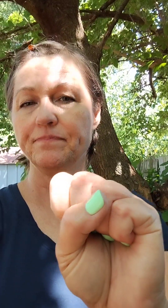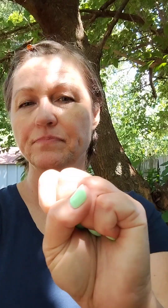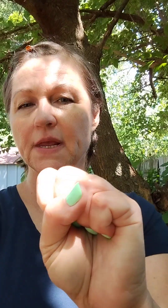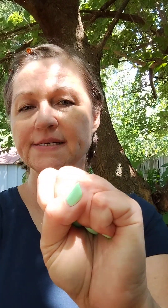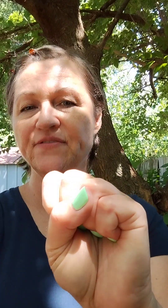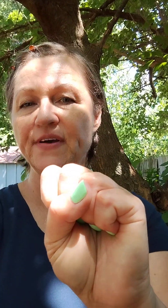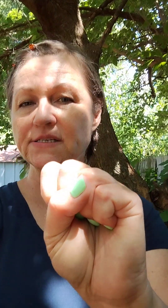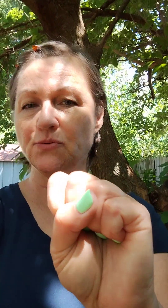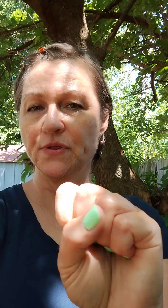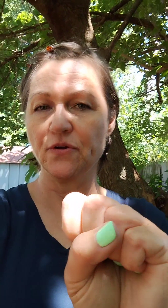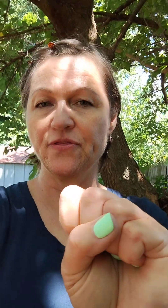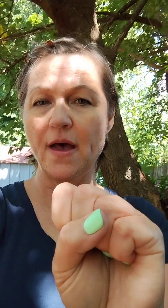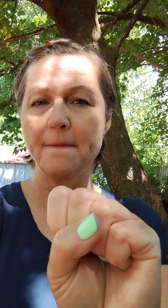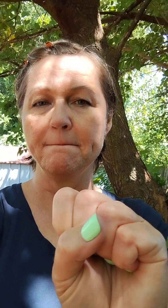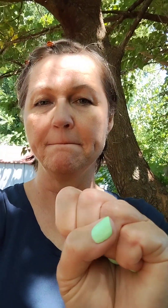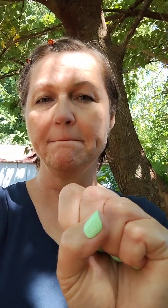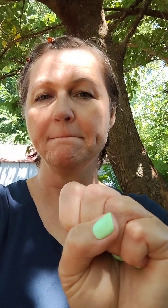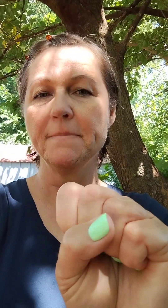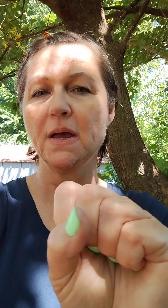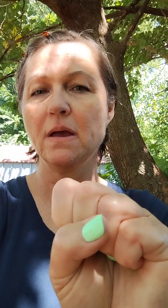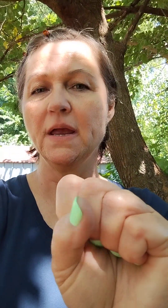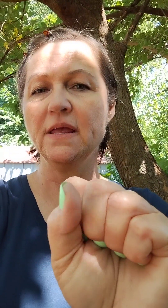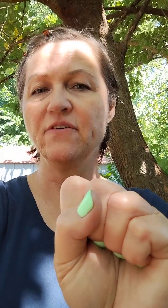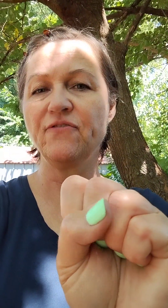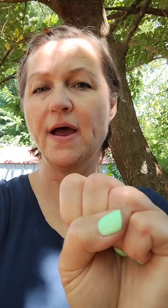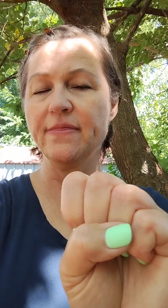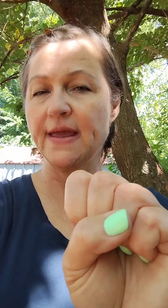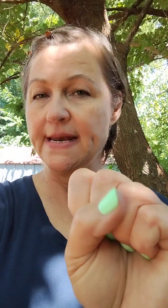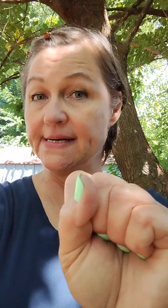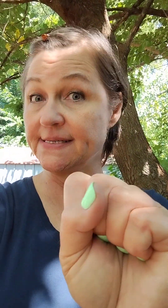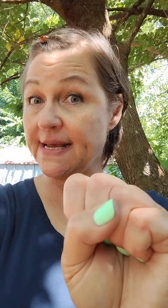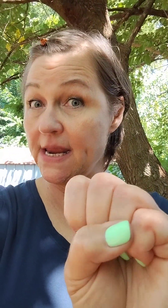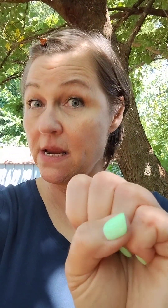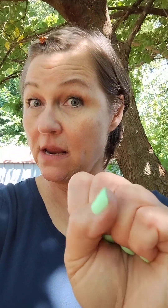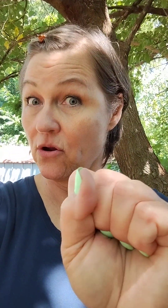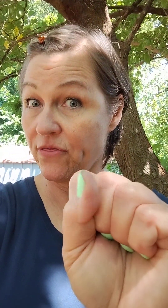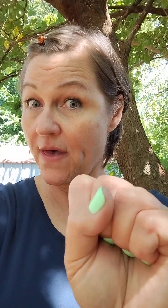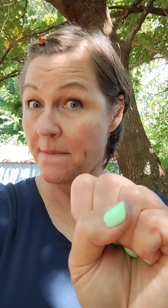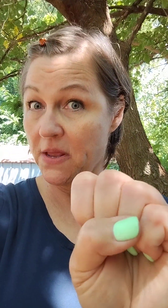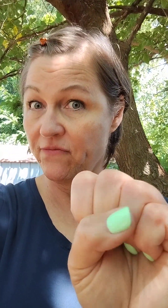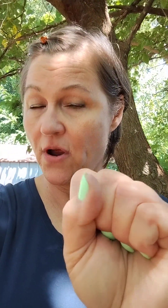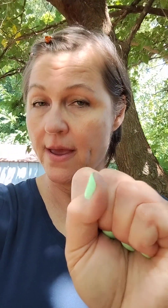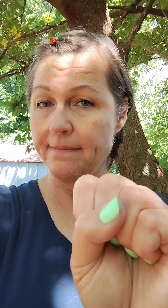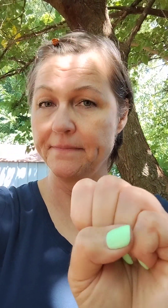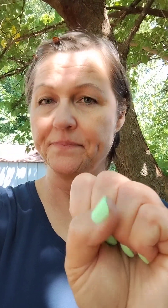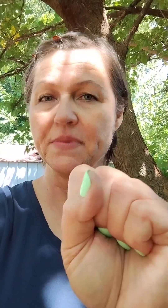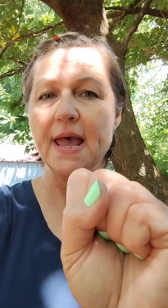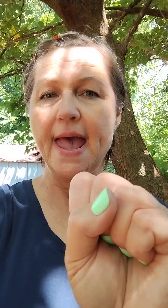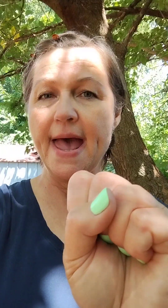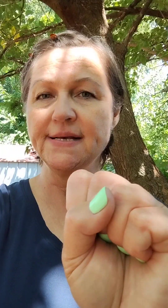S is a fist with your thumb in the front. They need to see your thumb in front.